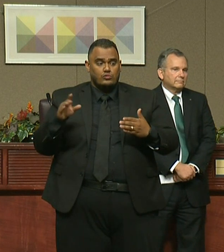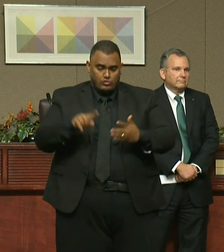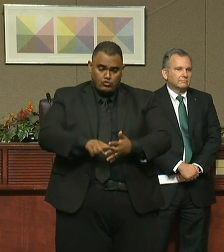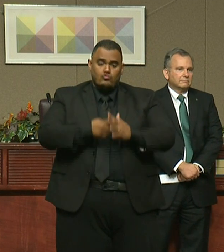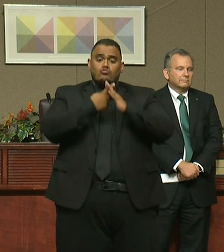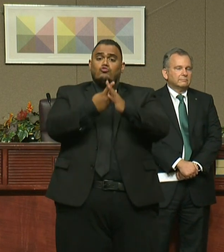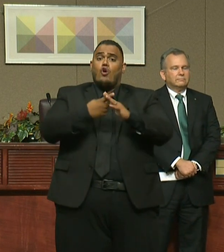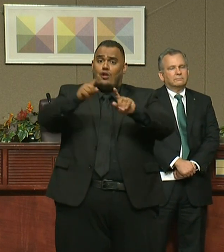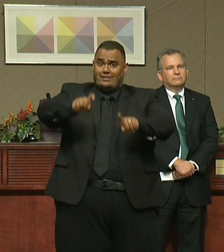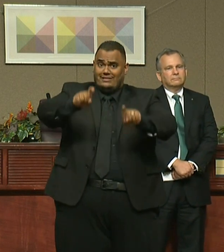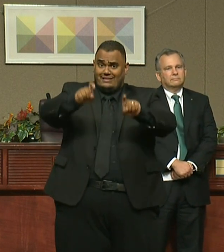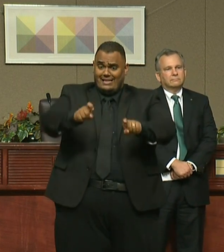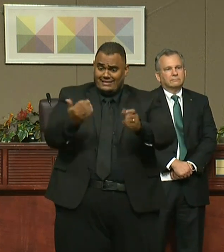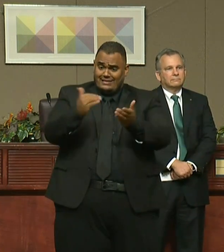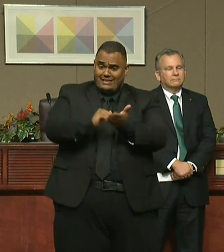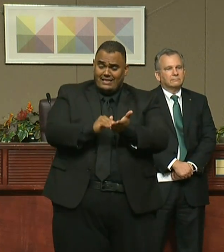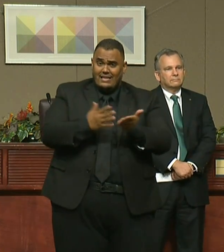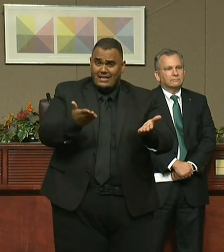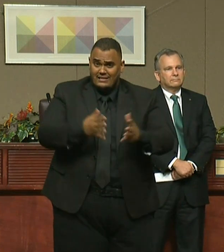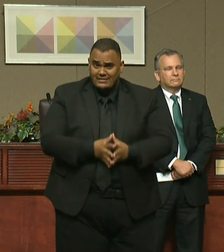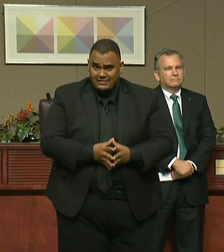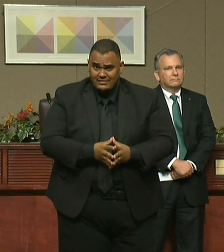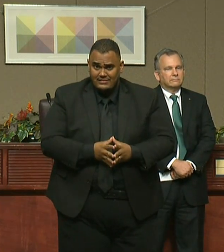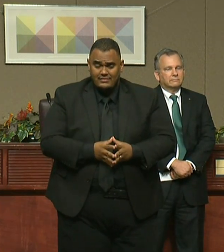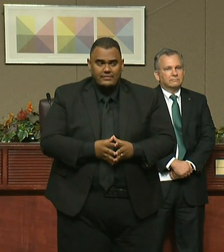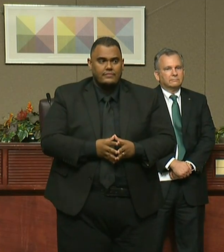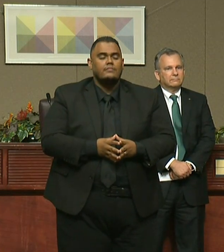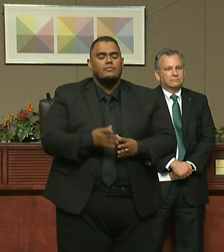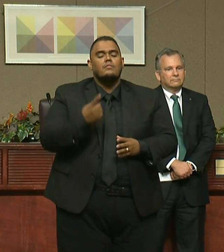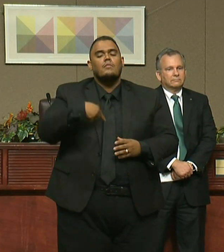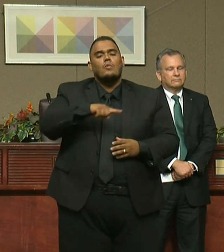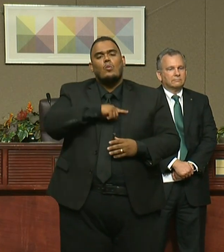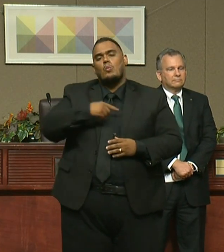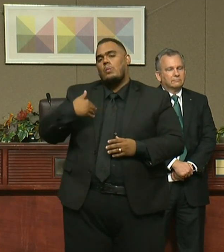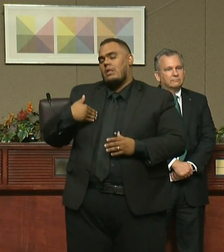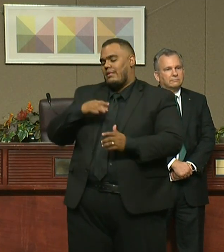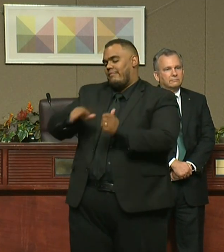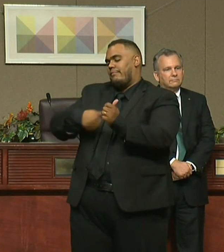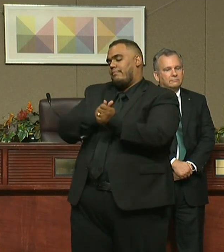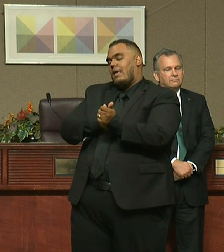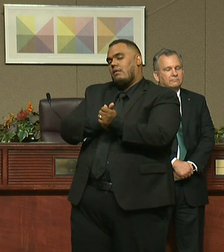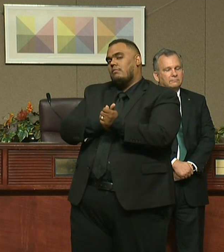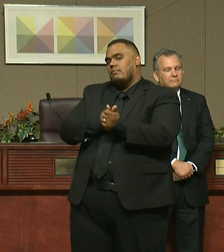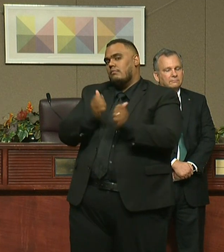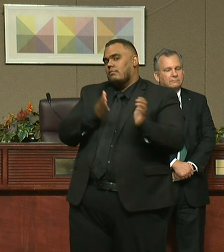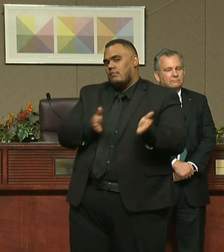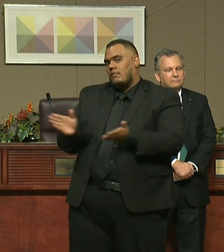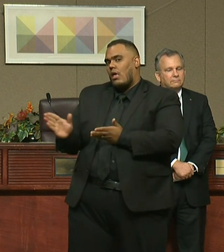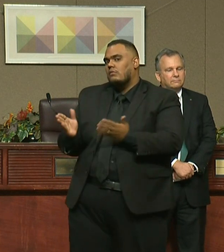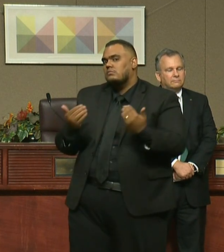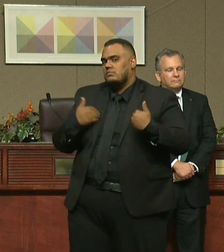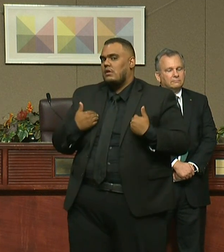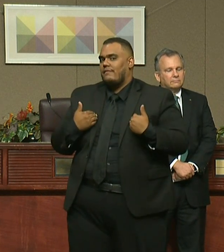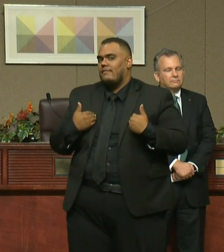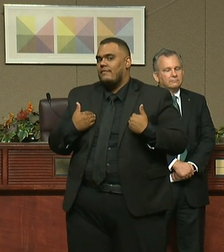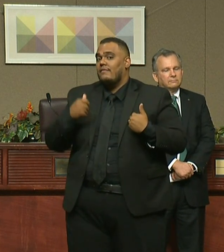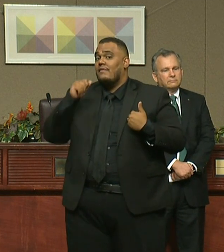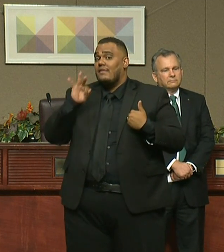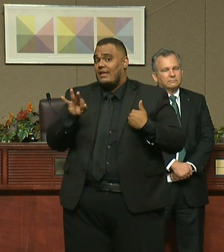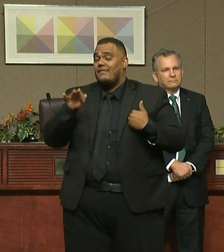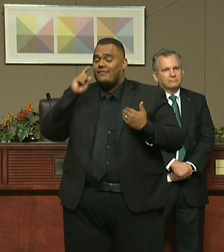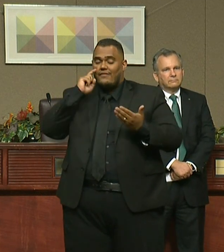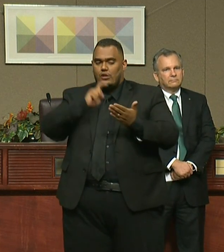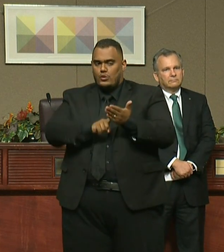places? We have contingency plans should we see a second wave that